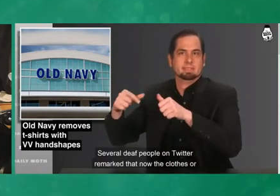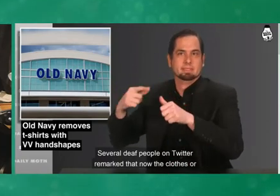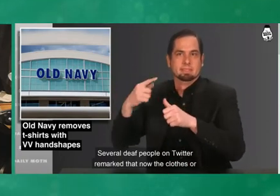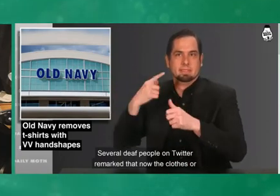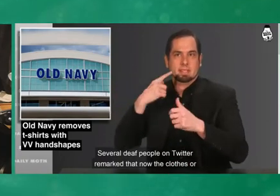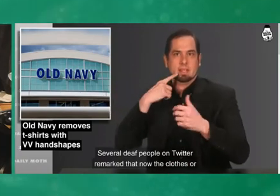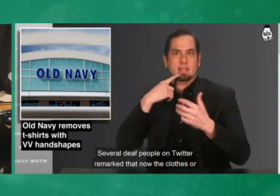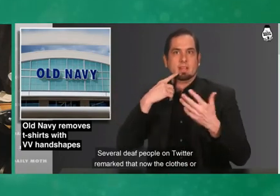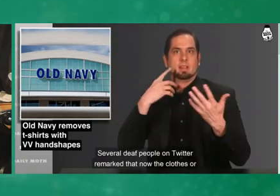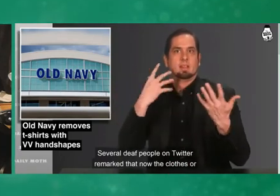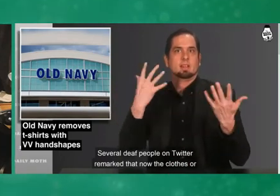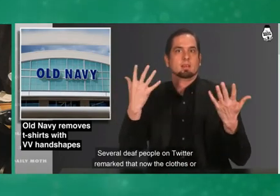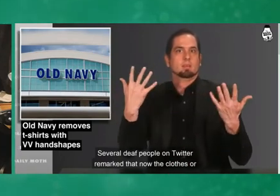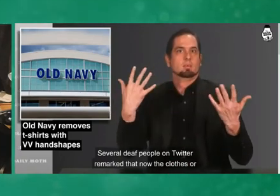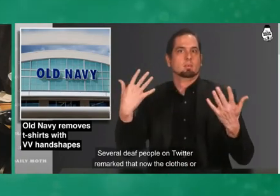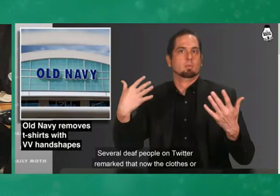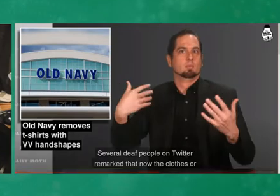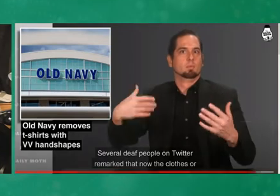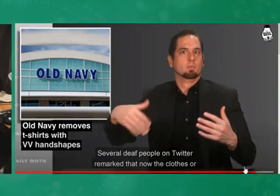you know,